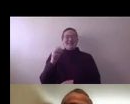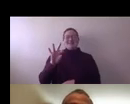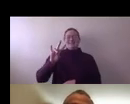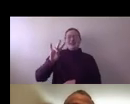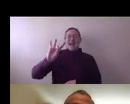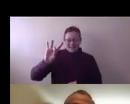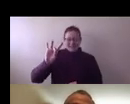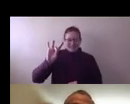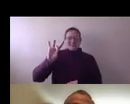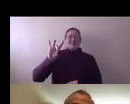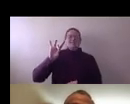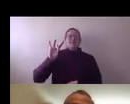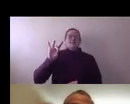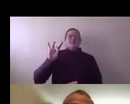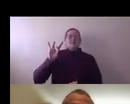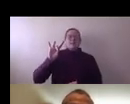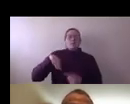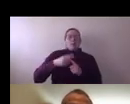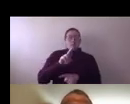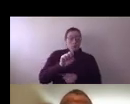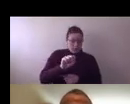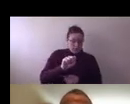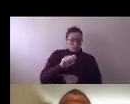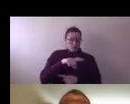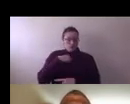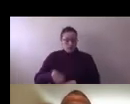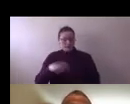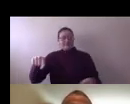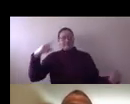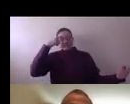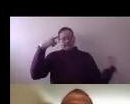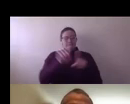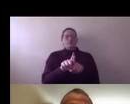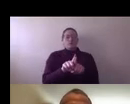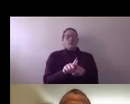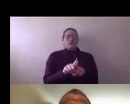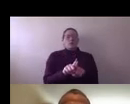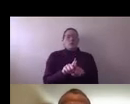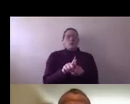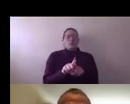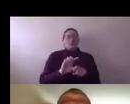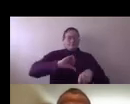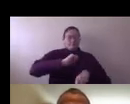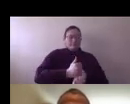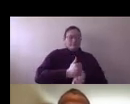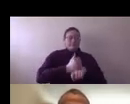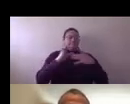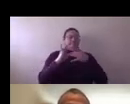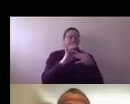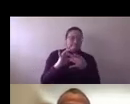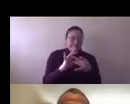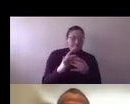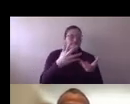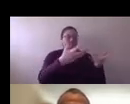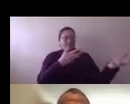1978, when US-China reached agreement to establish diplomatic relations that opened